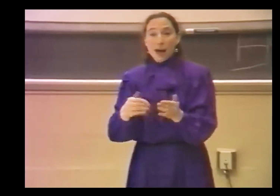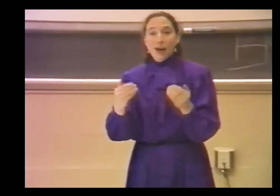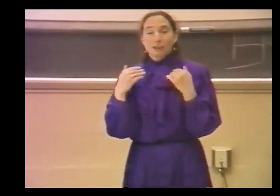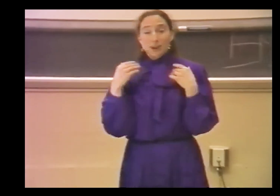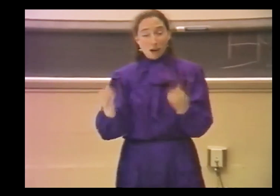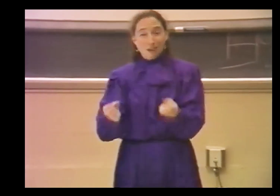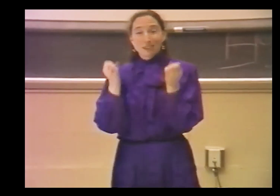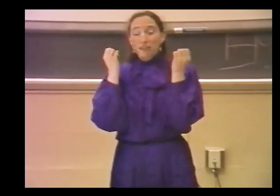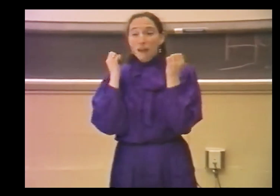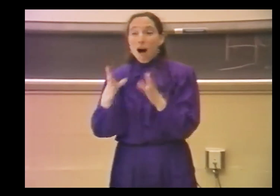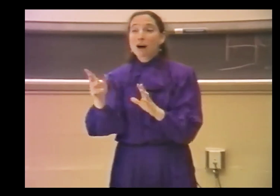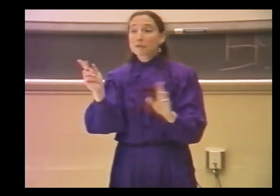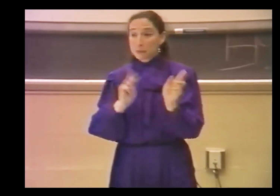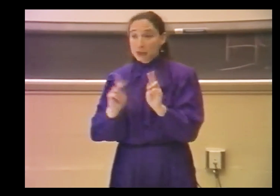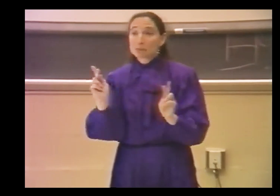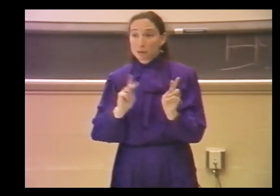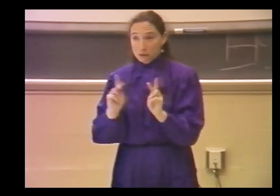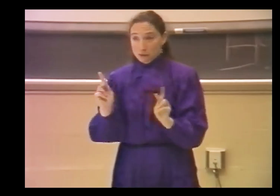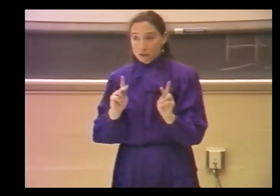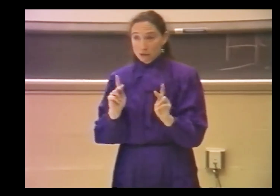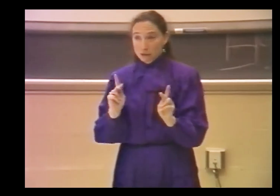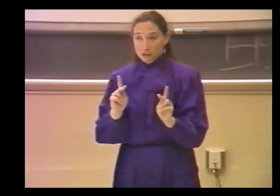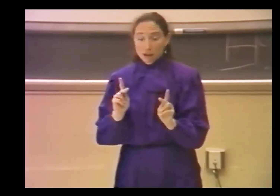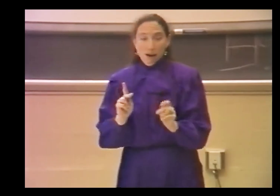that there are a lot of people,